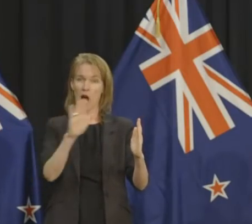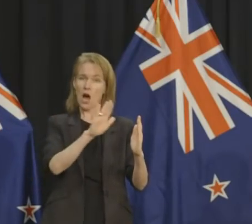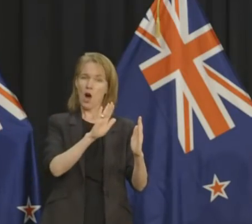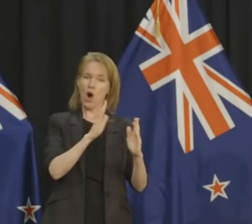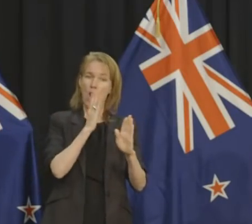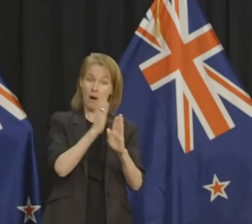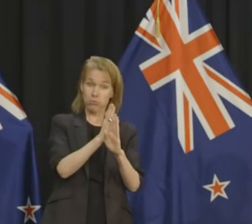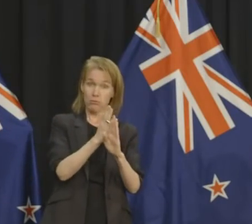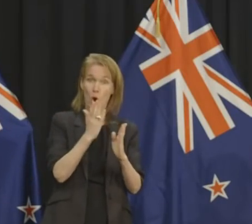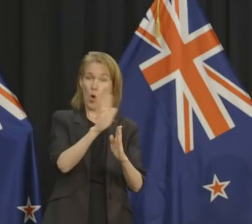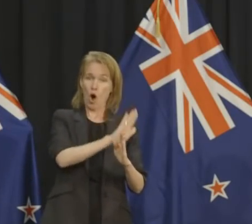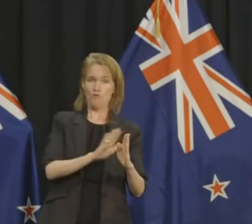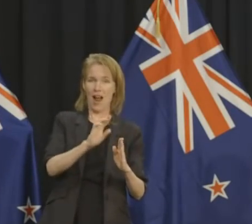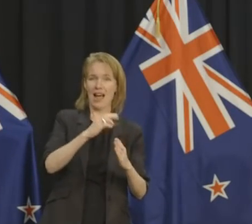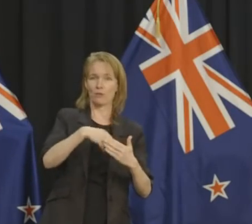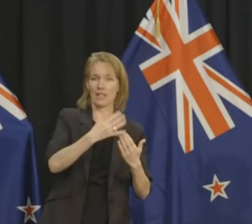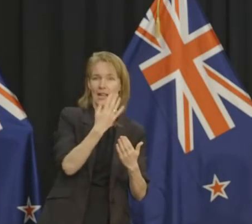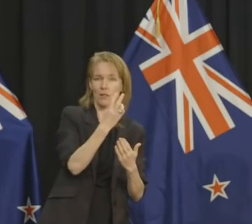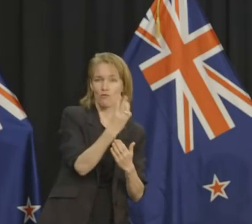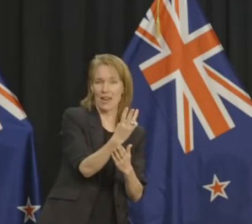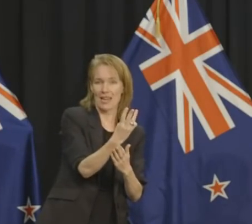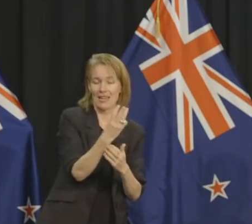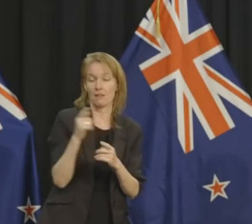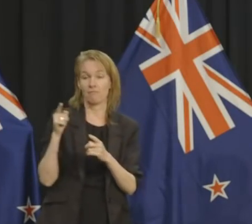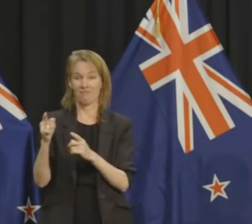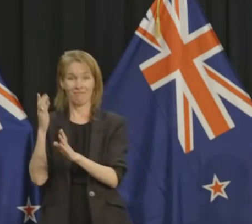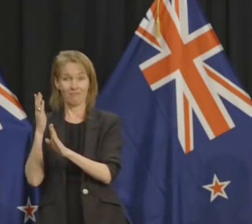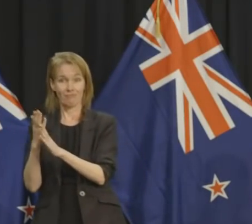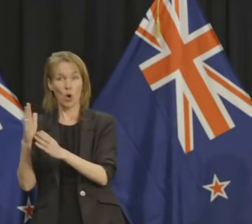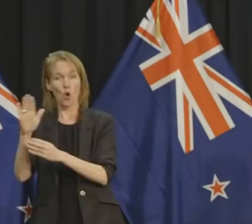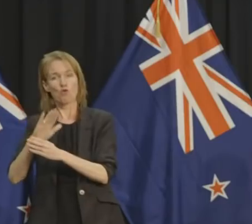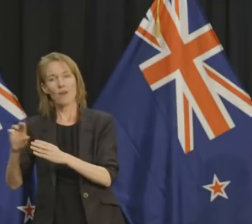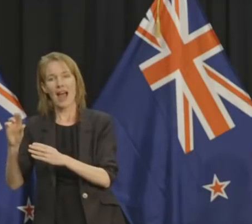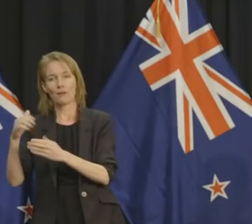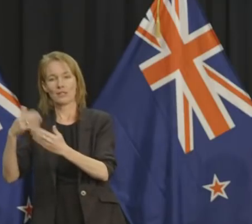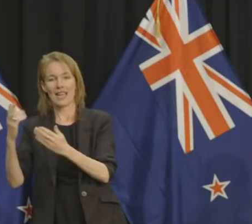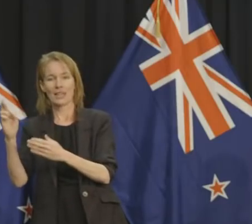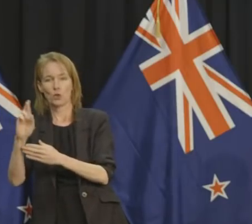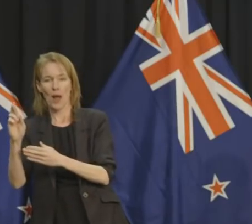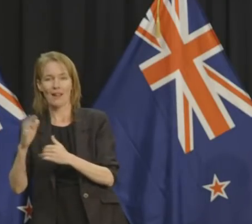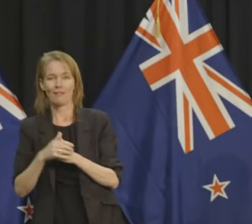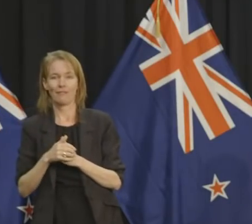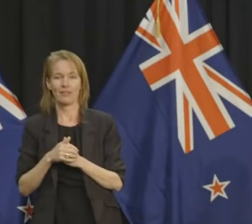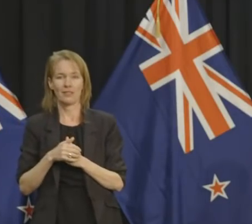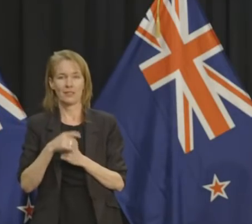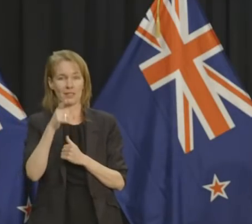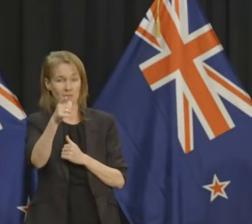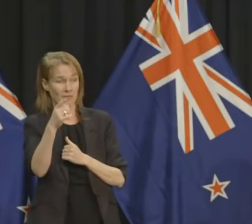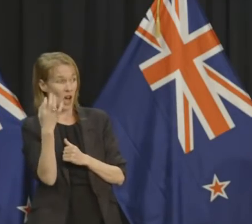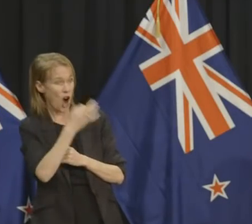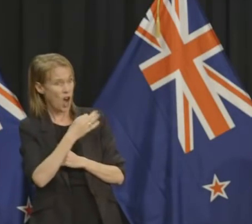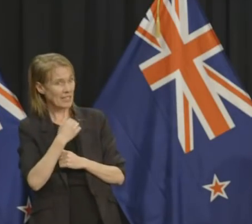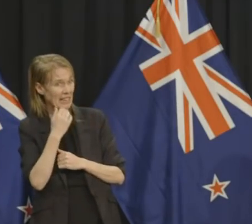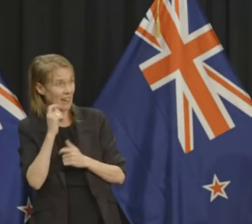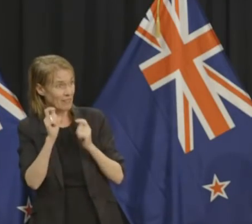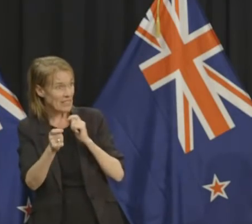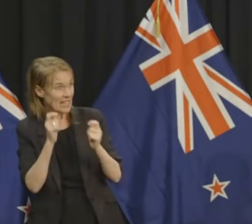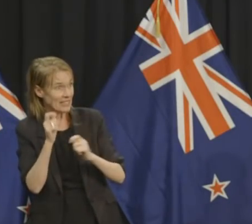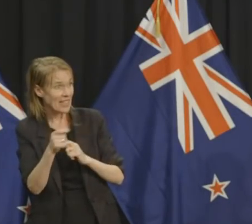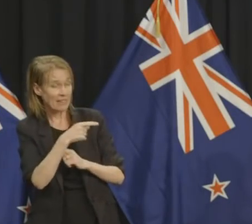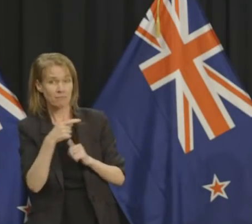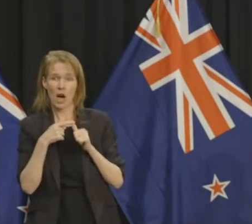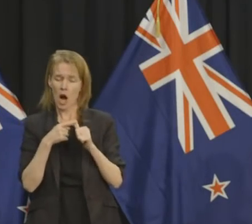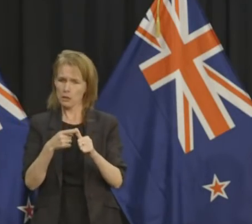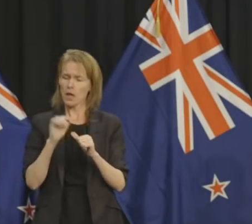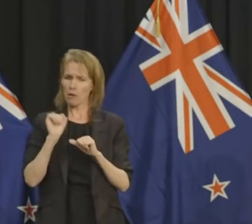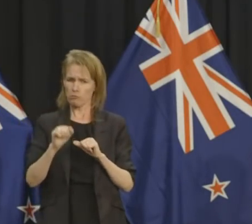12. Testing happening if it's now moved to on or around? I mean, that's quite vague. Yeah, no, look, the testing is happening